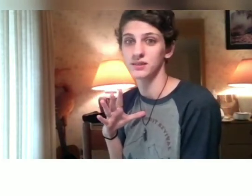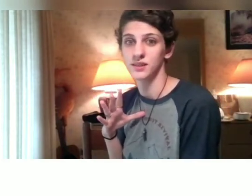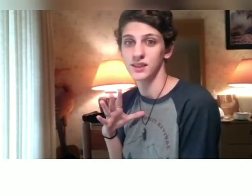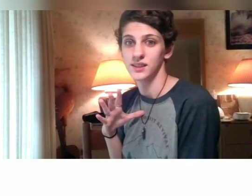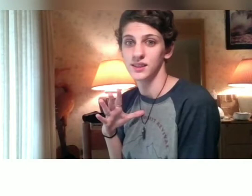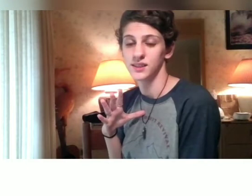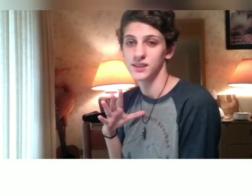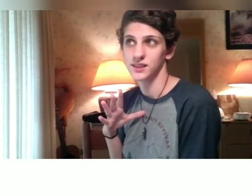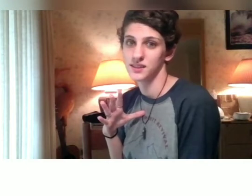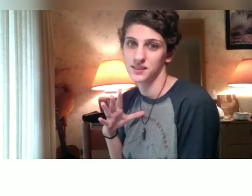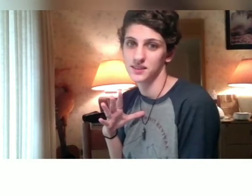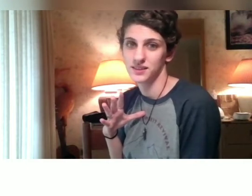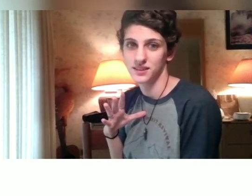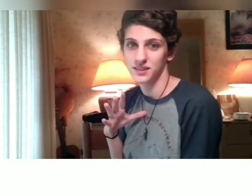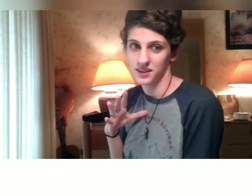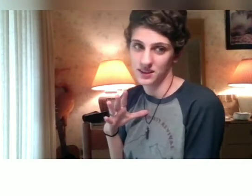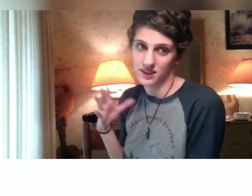but